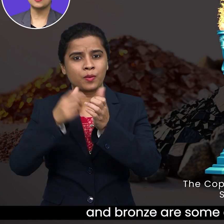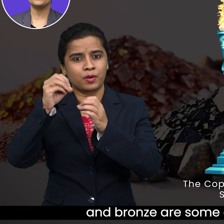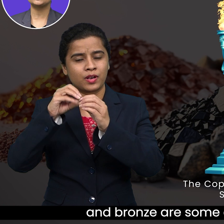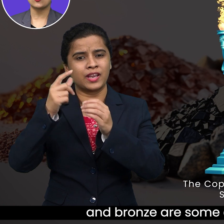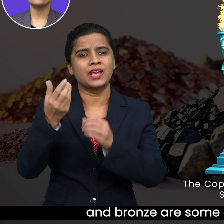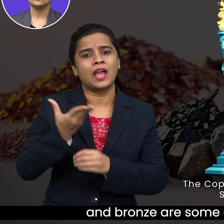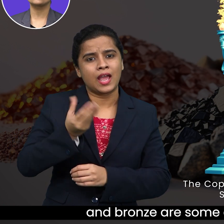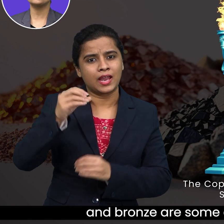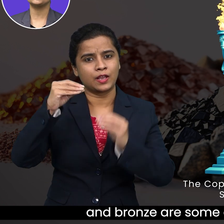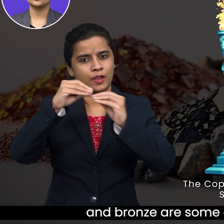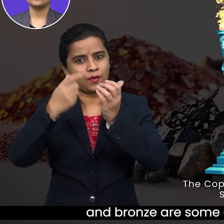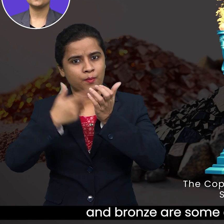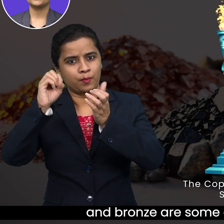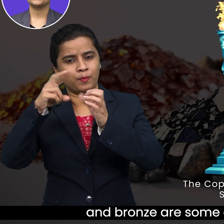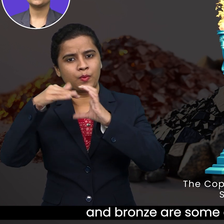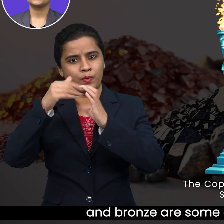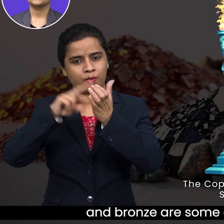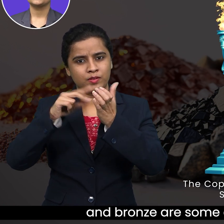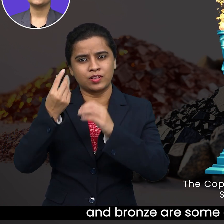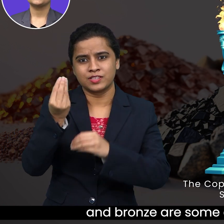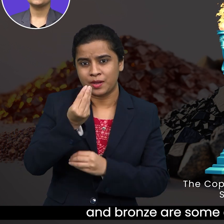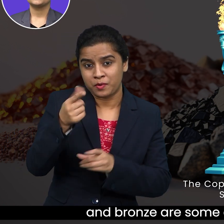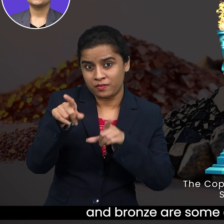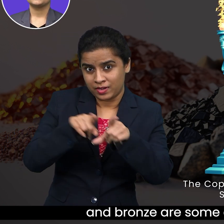the examples of corrosion.